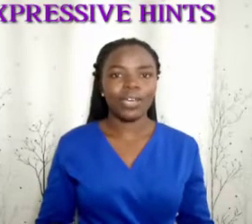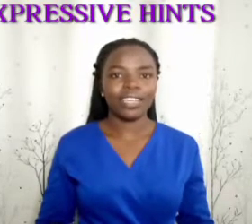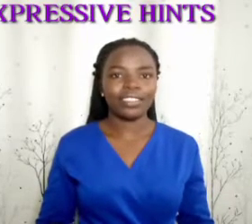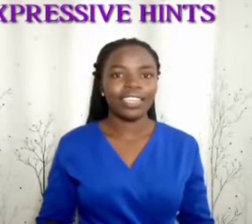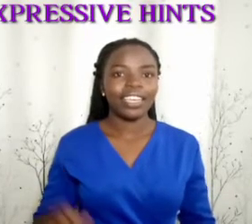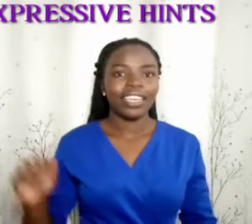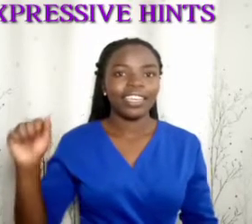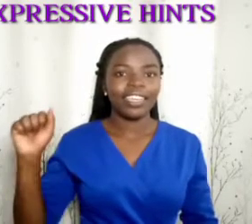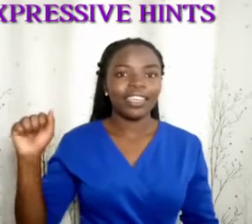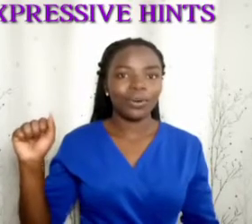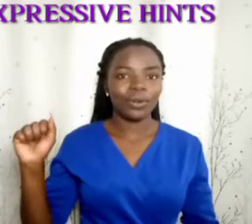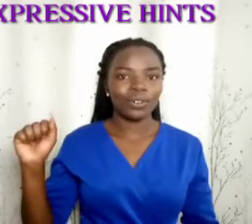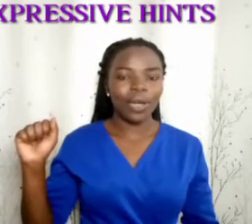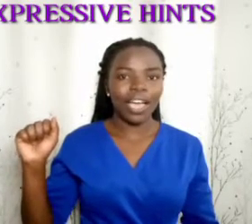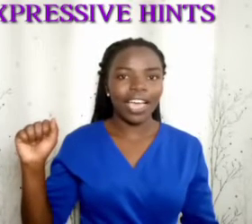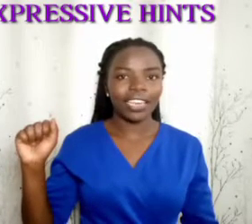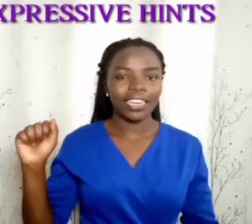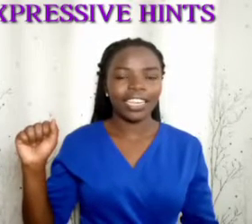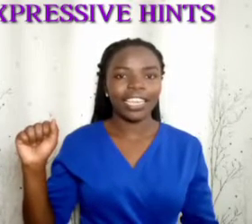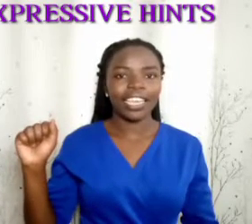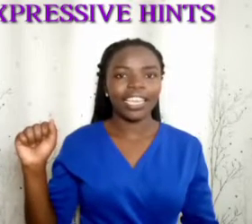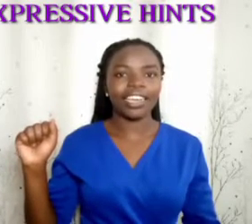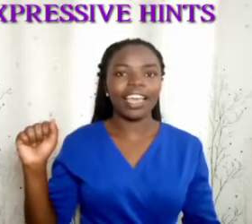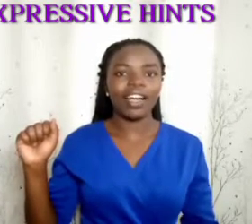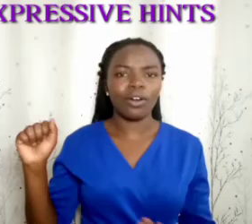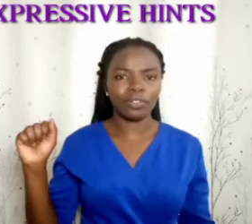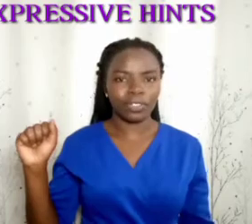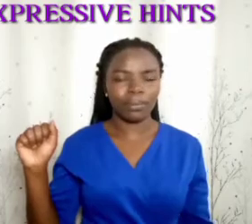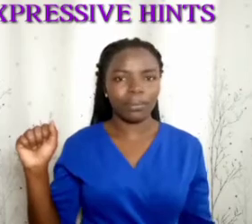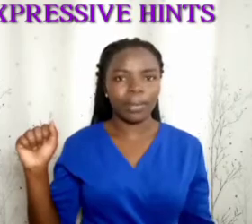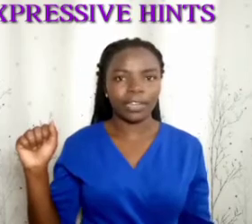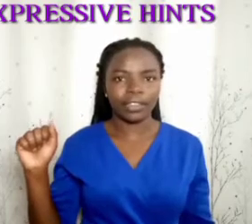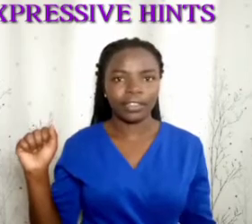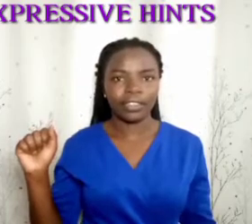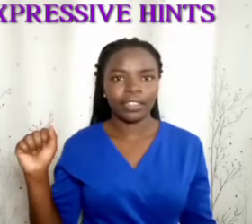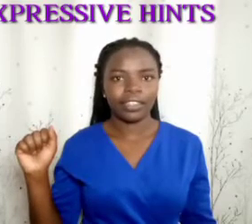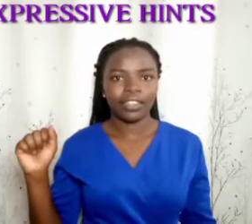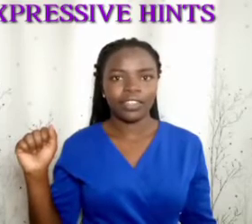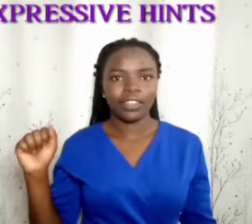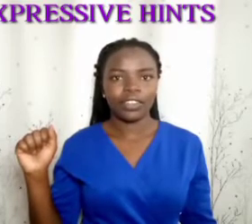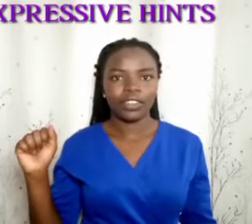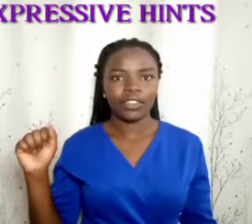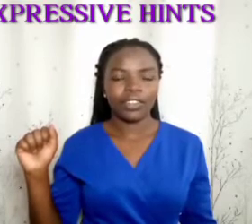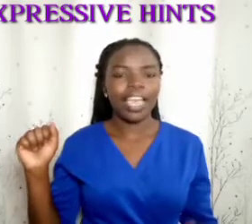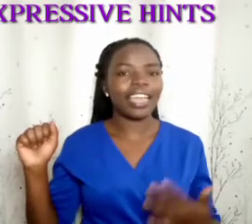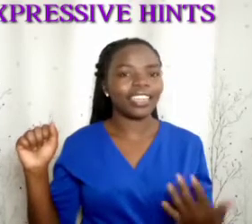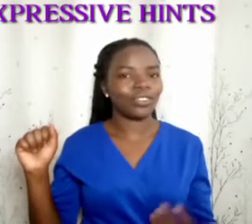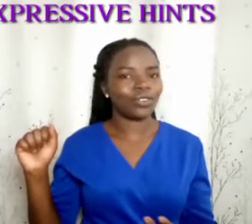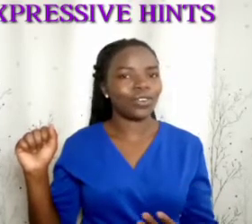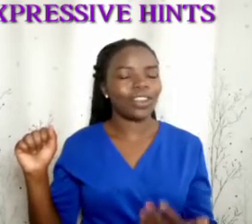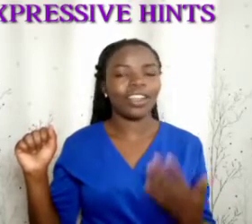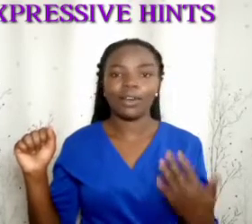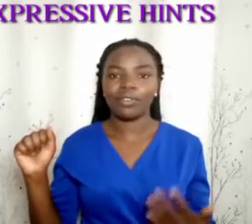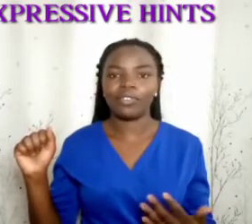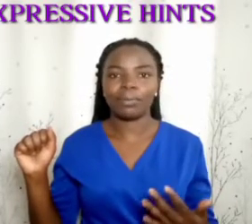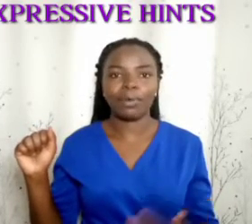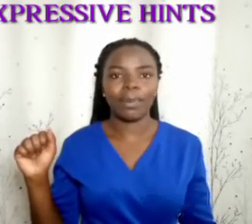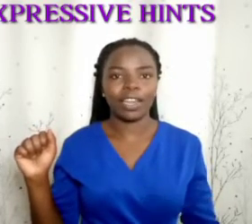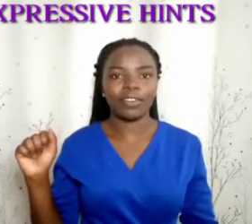always hold your hand in a comfortable manner, a natural, comfortable manner for